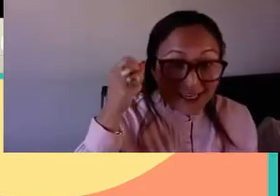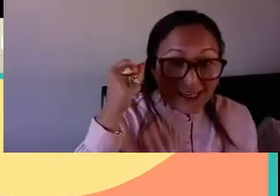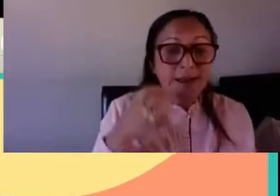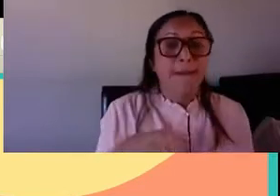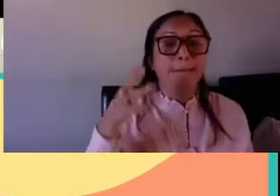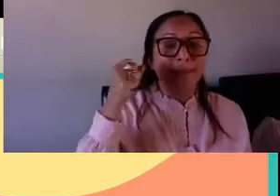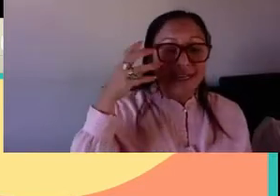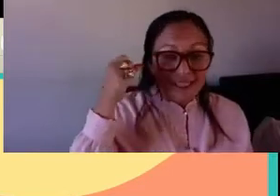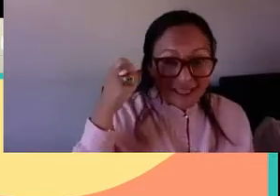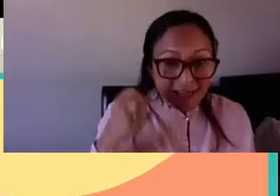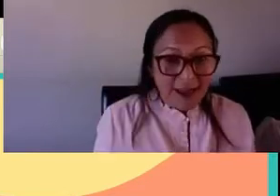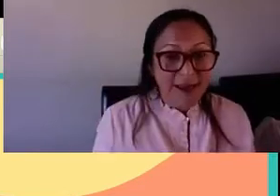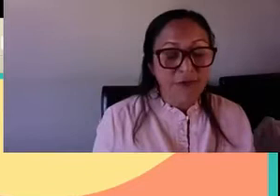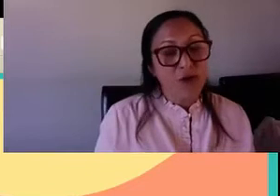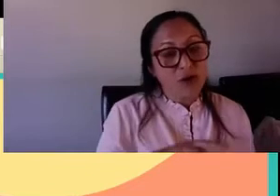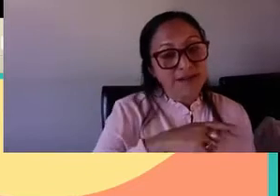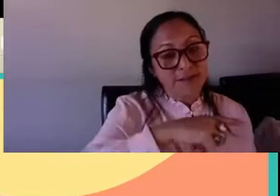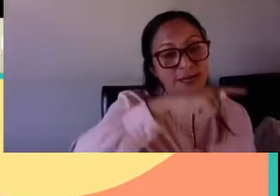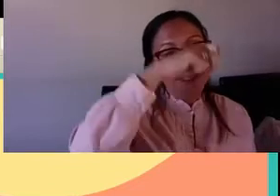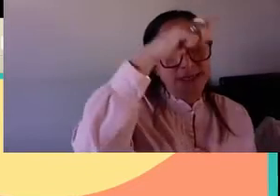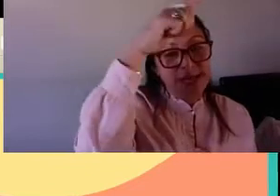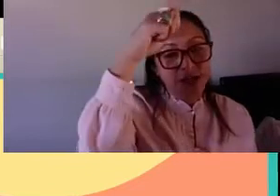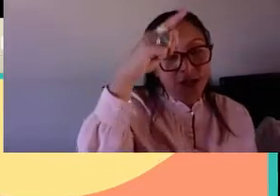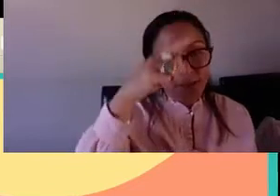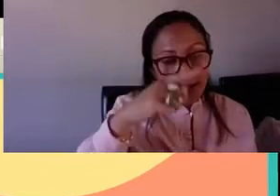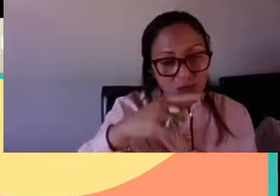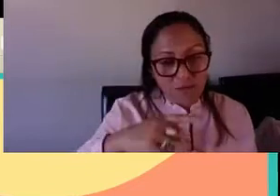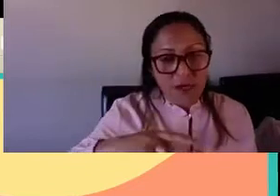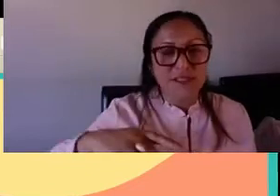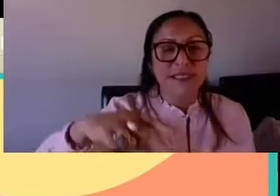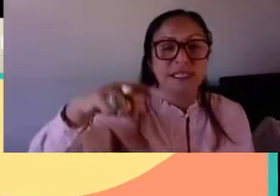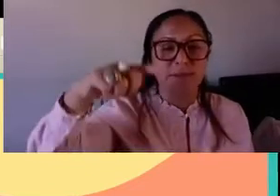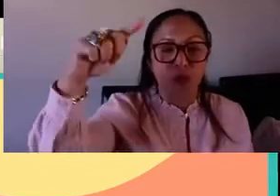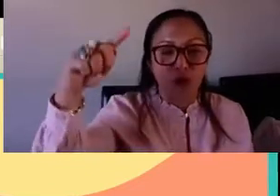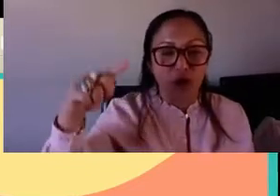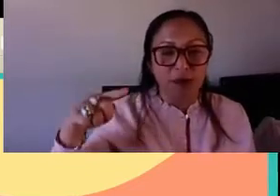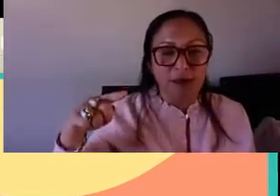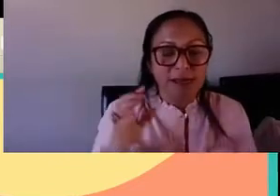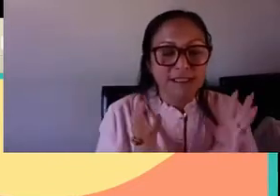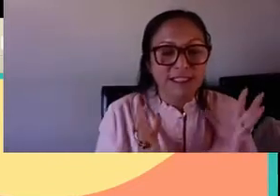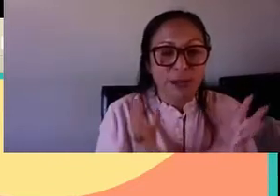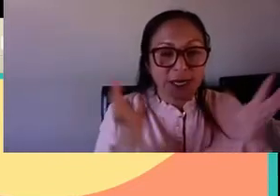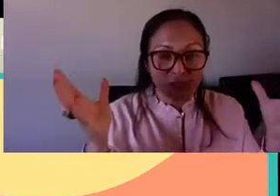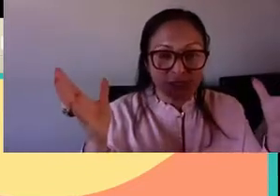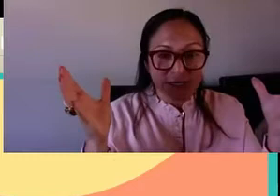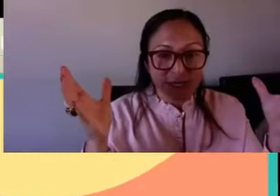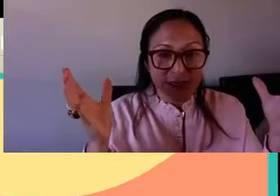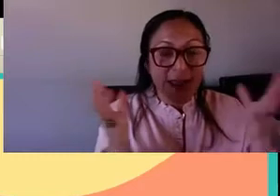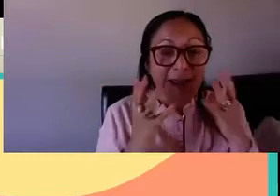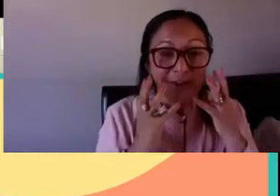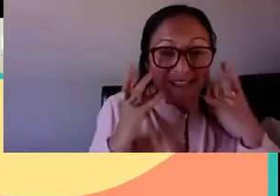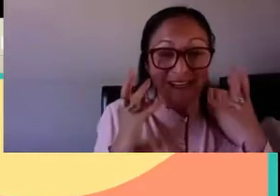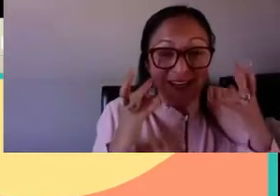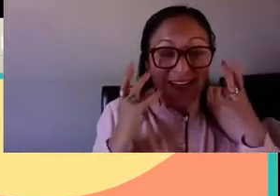milk, milk. And if you notice my intonation, the music to my word is special.